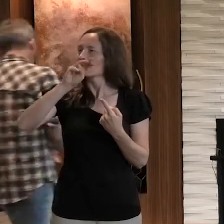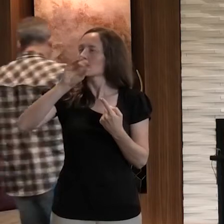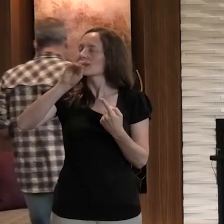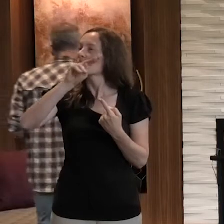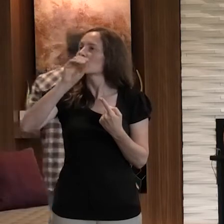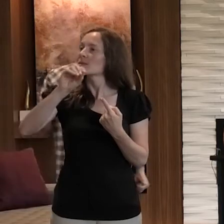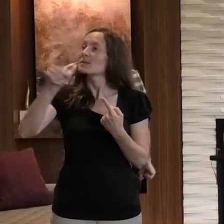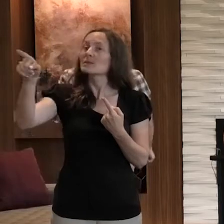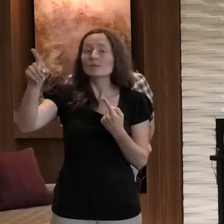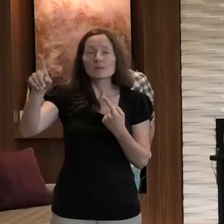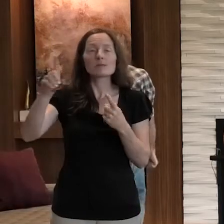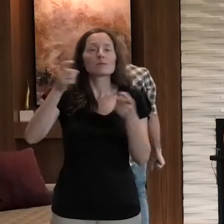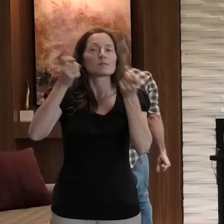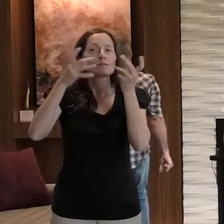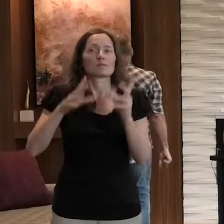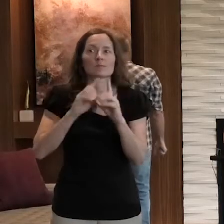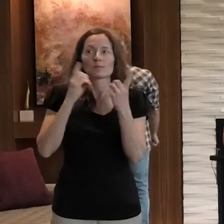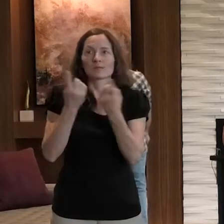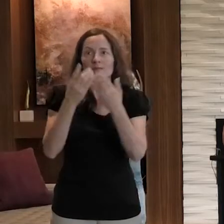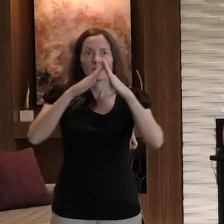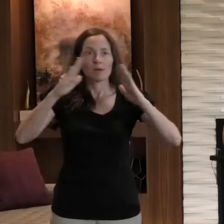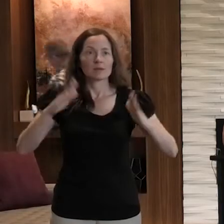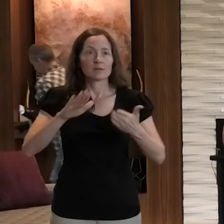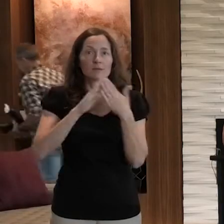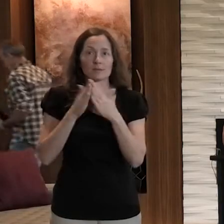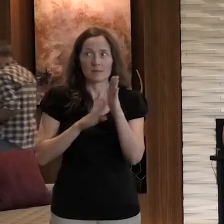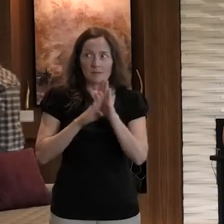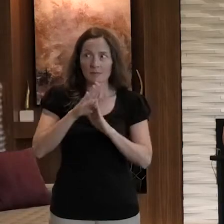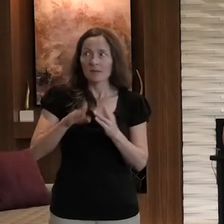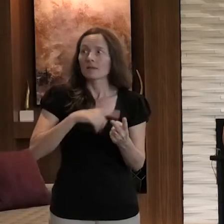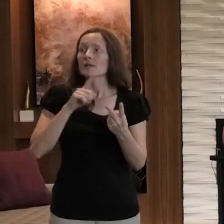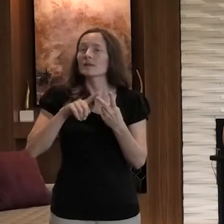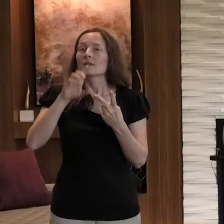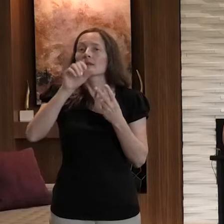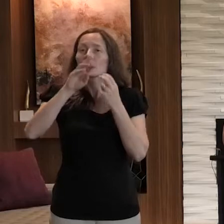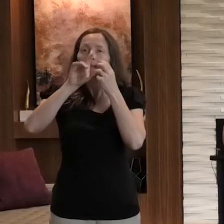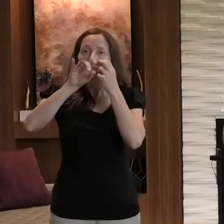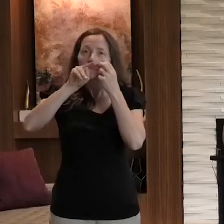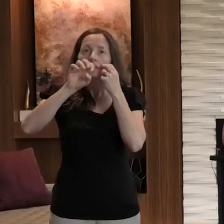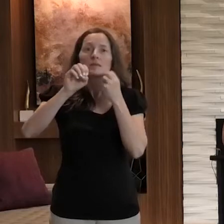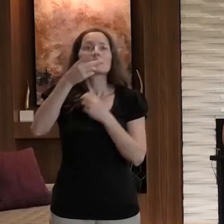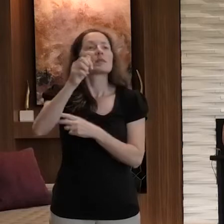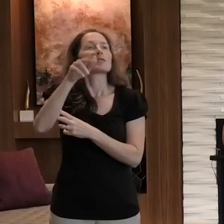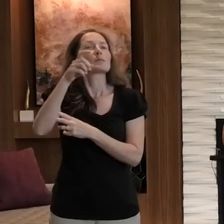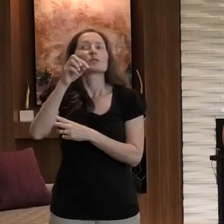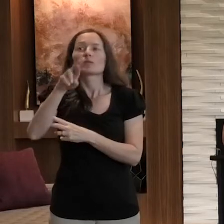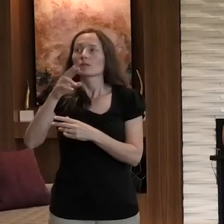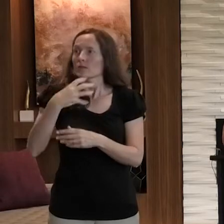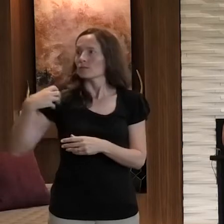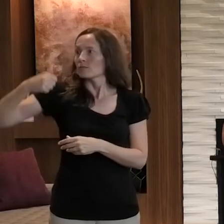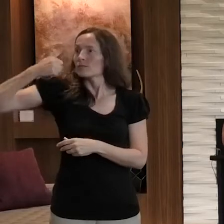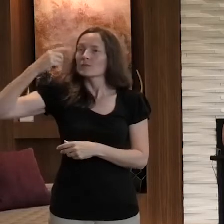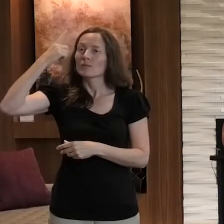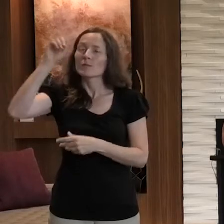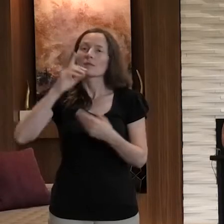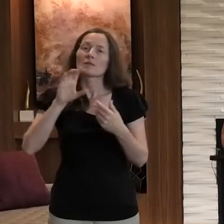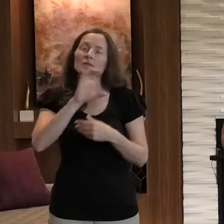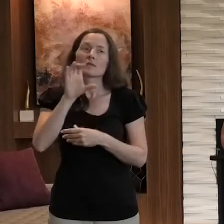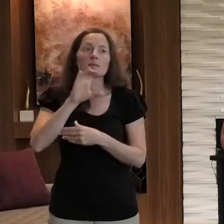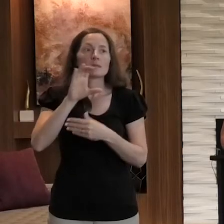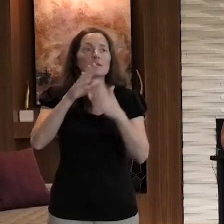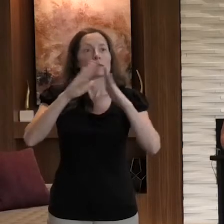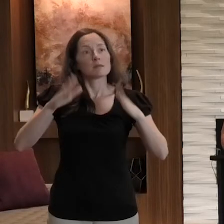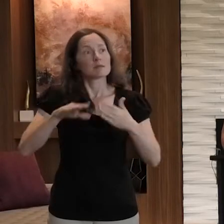director of the Department of Housing and Community Development. Carolyn Harper is chair of the Howard County Housing Department